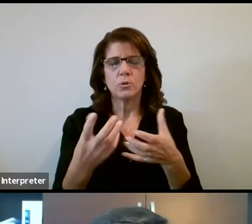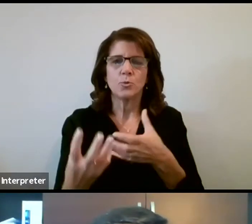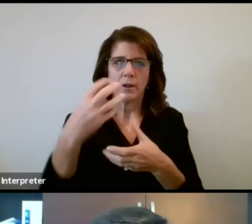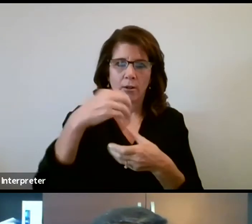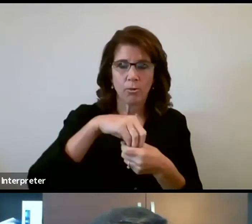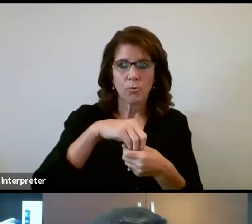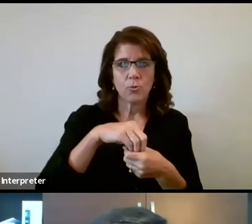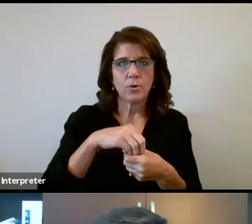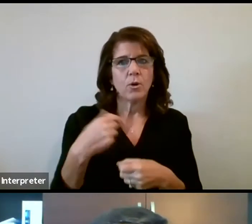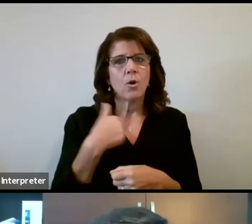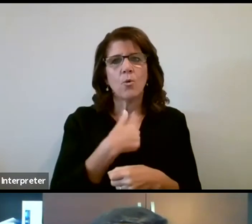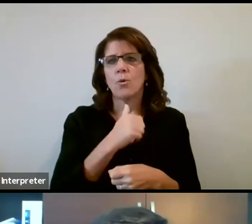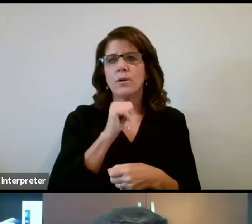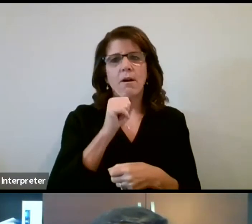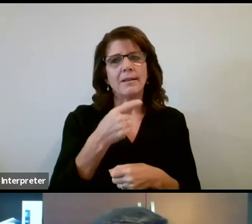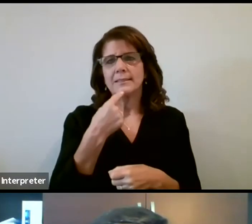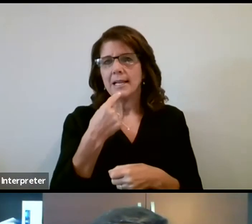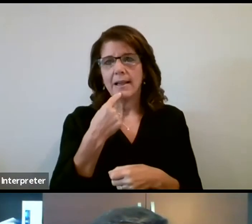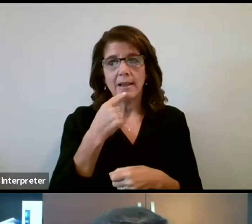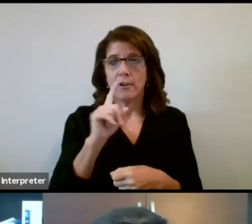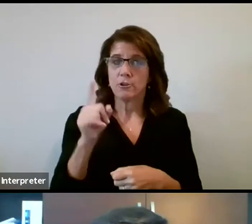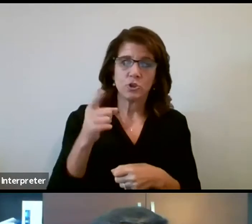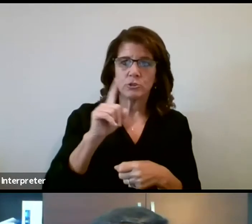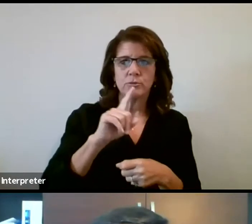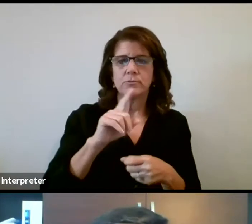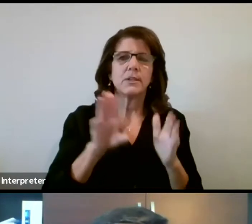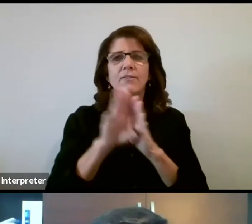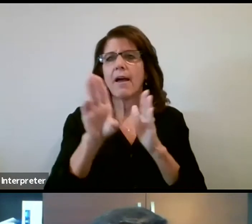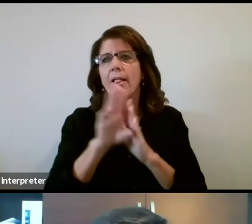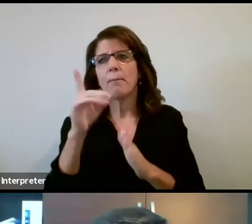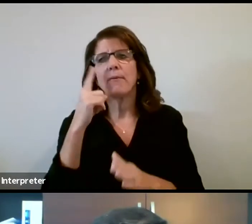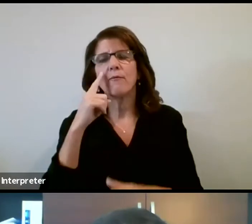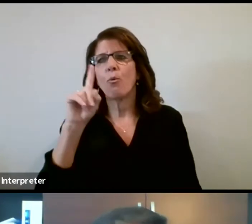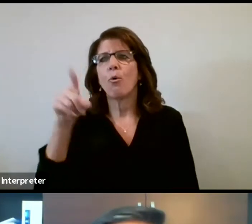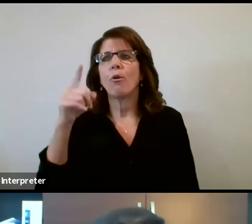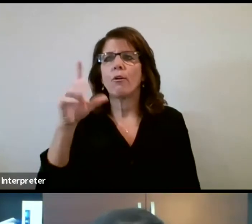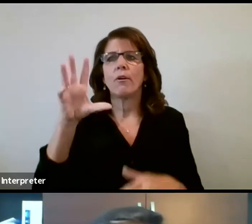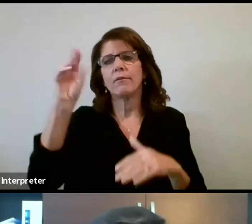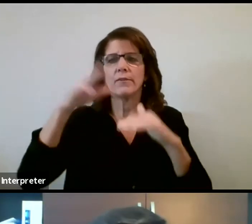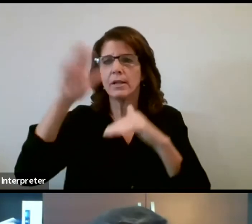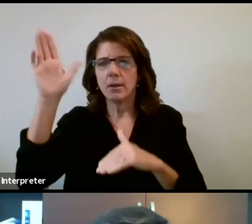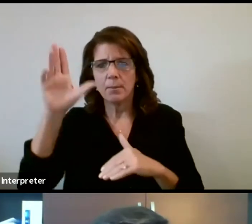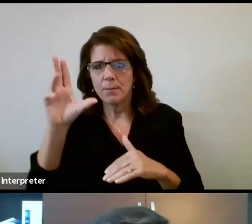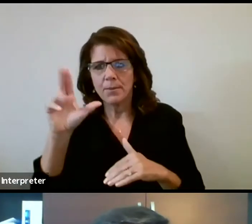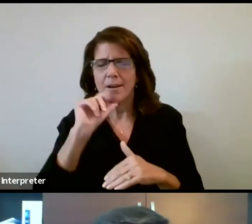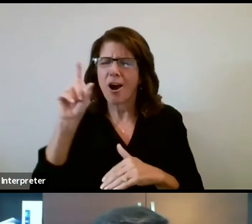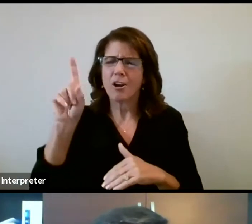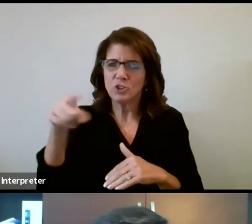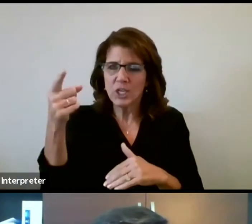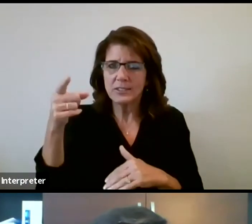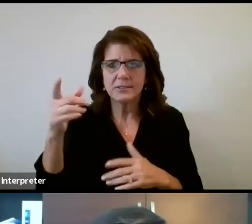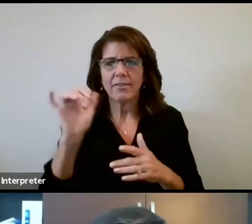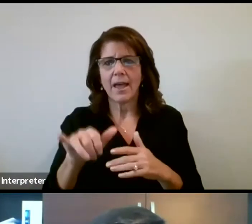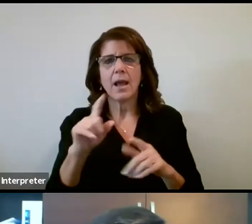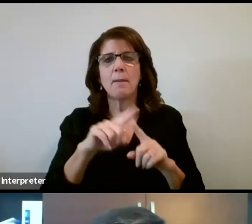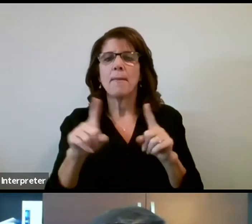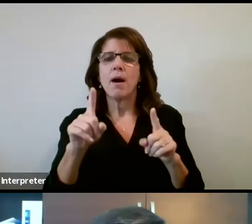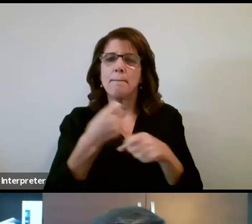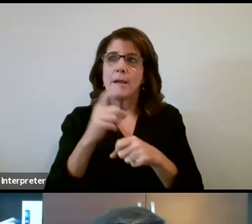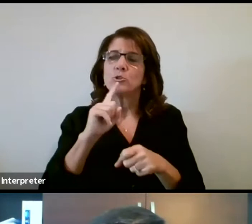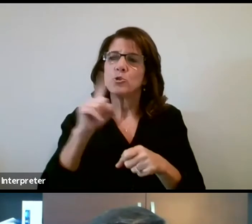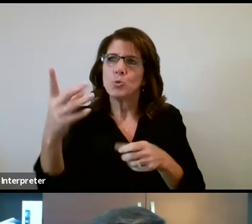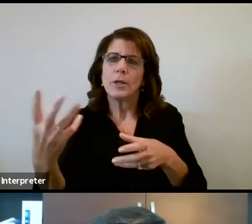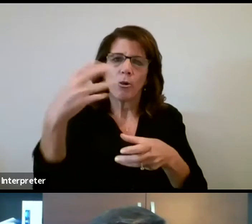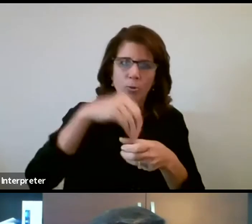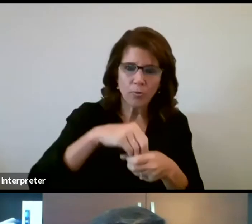include. Again, we're not necessarily saying just go develop things for them exclusively, right? But make sure they're included in the